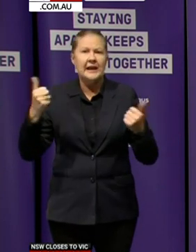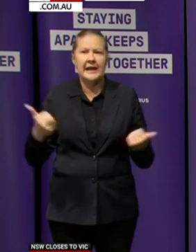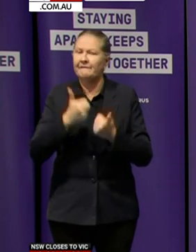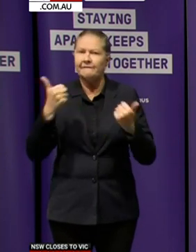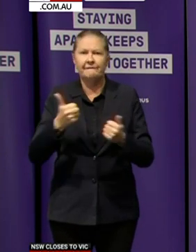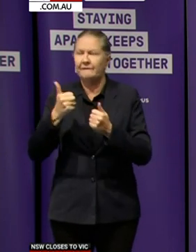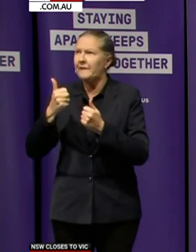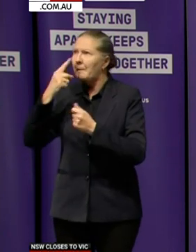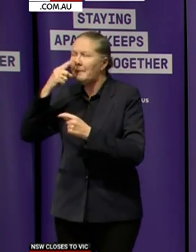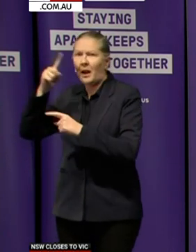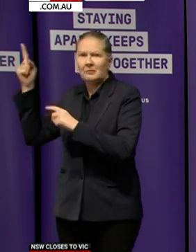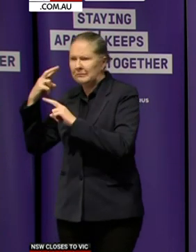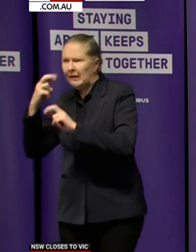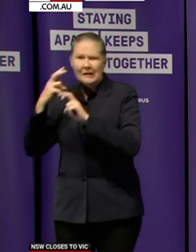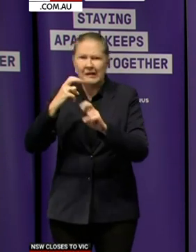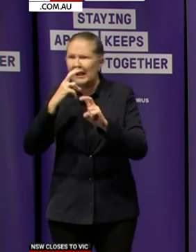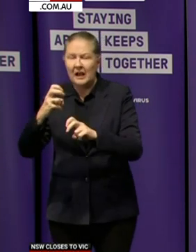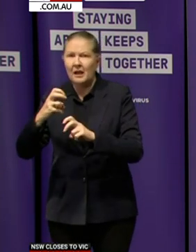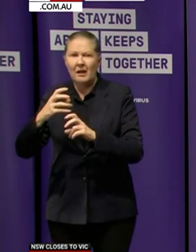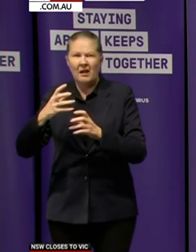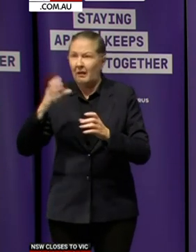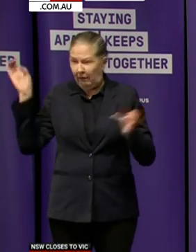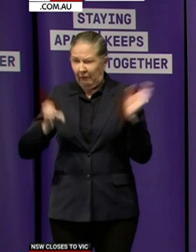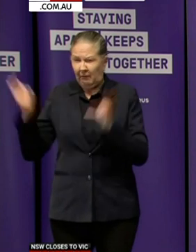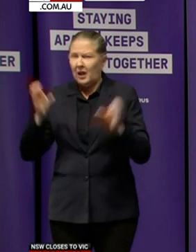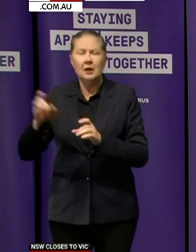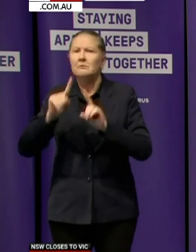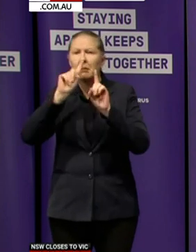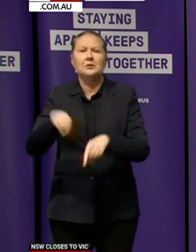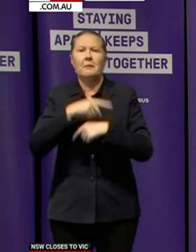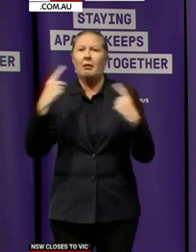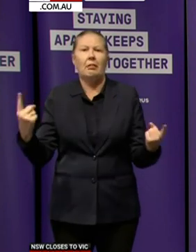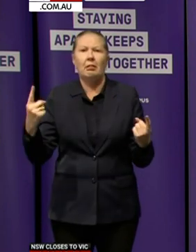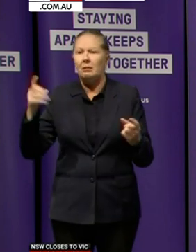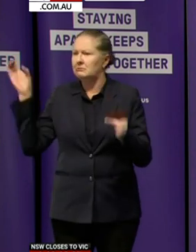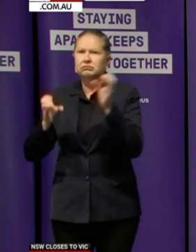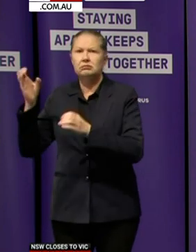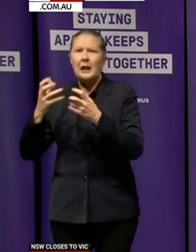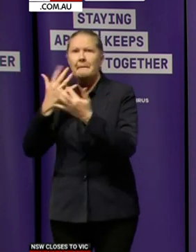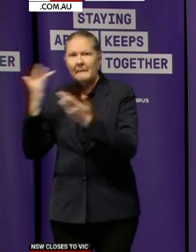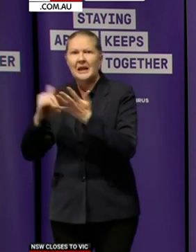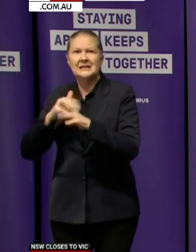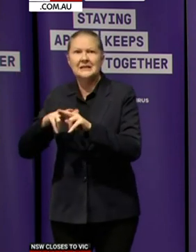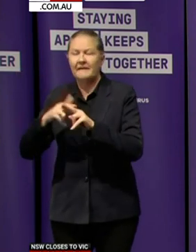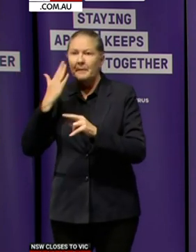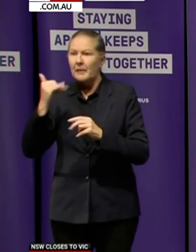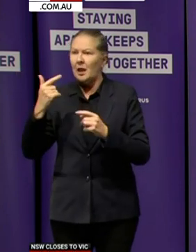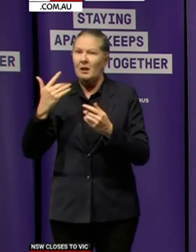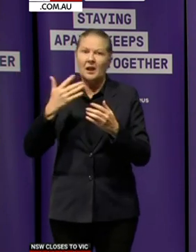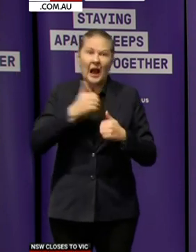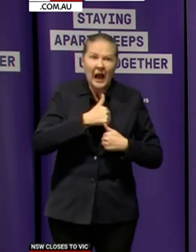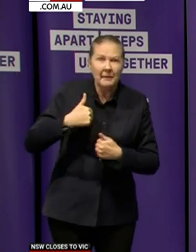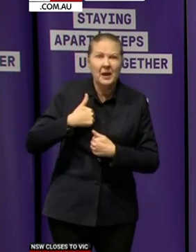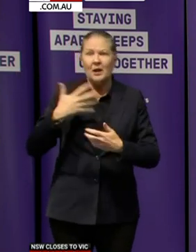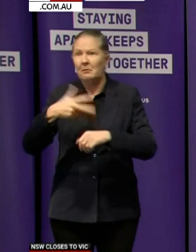enough physical resources, no matter where they come from, no matter what uniform they wear, in order to continue to